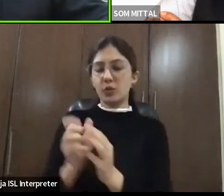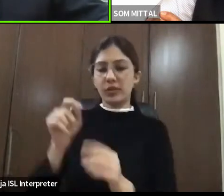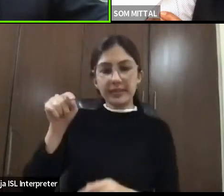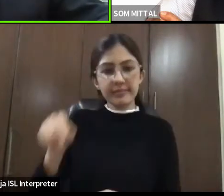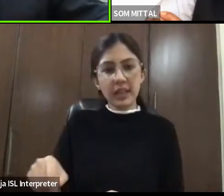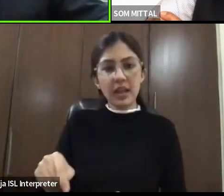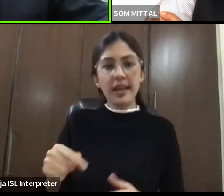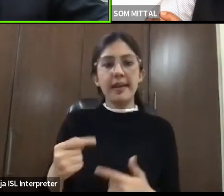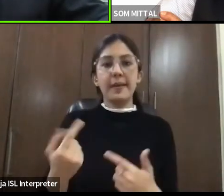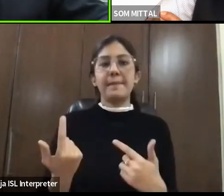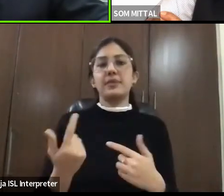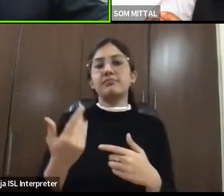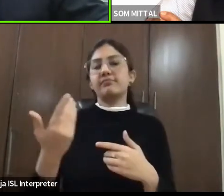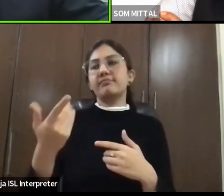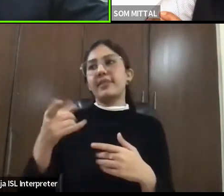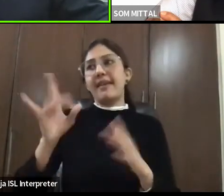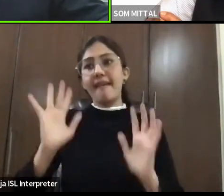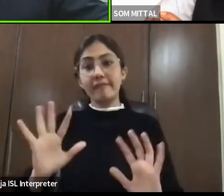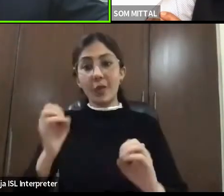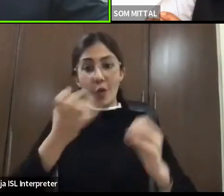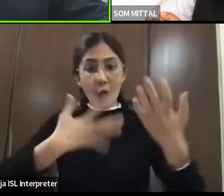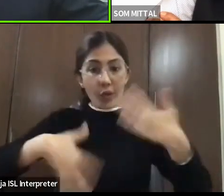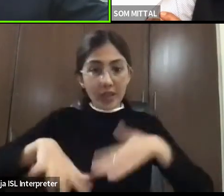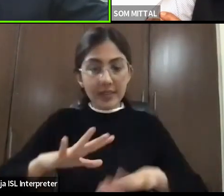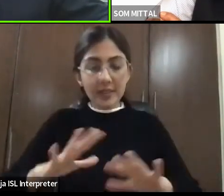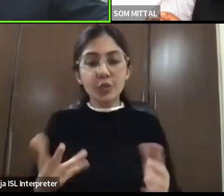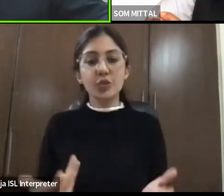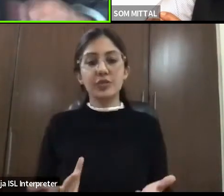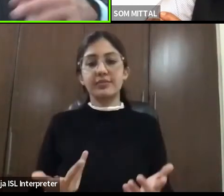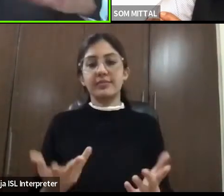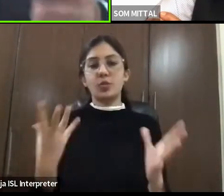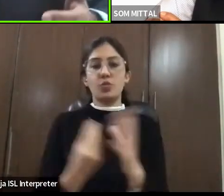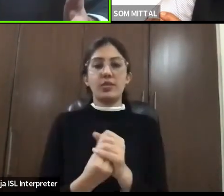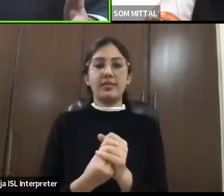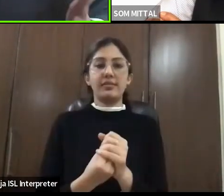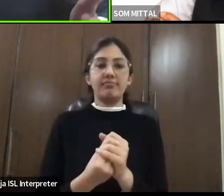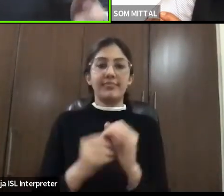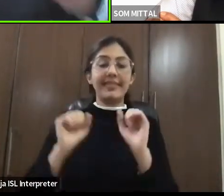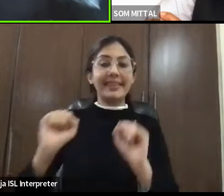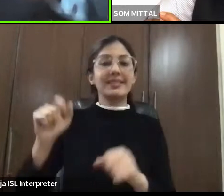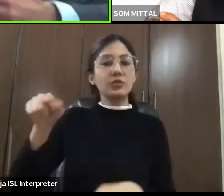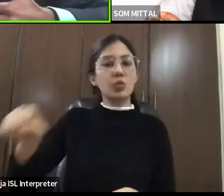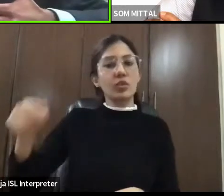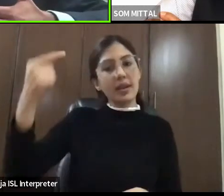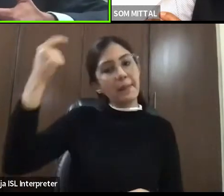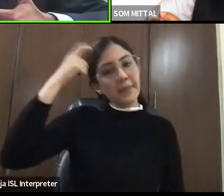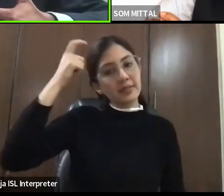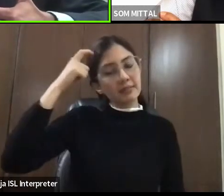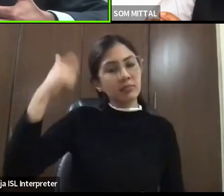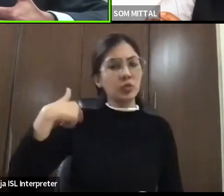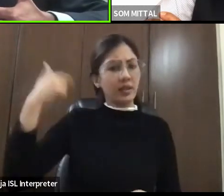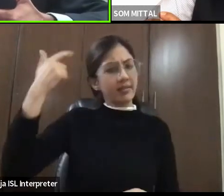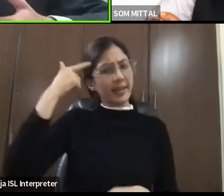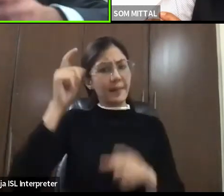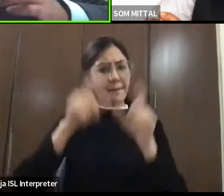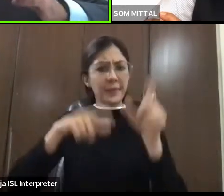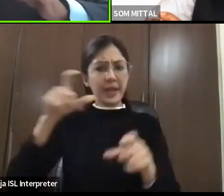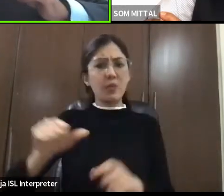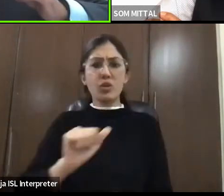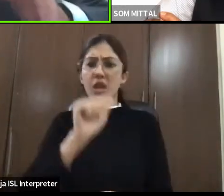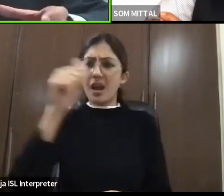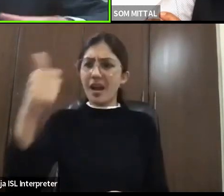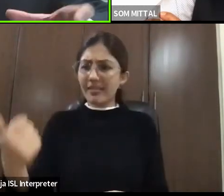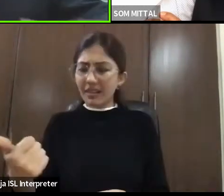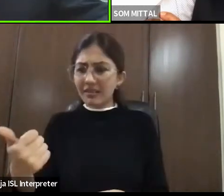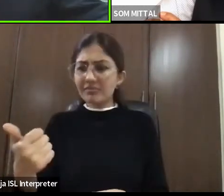how can they also help organizations with that mindset? Because I think people on the other side struggle more. But I